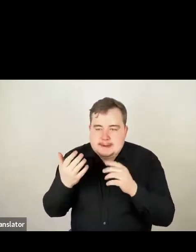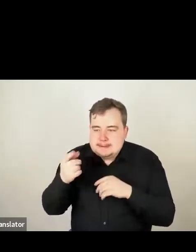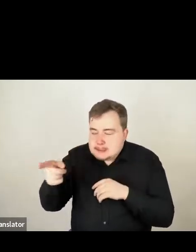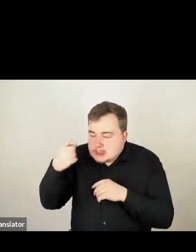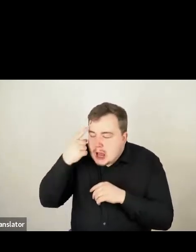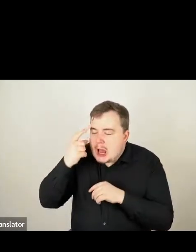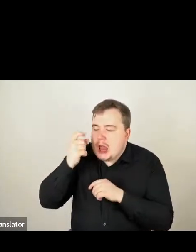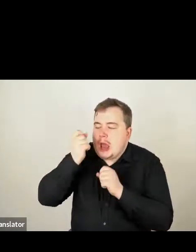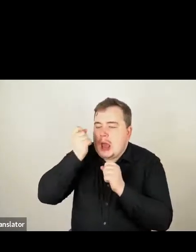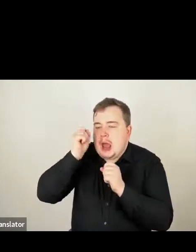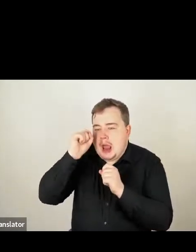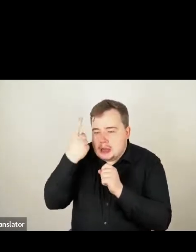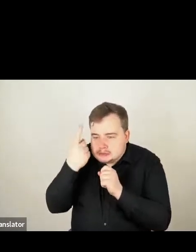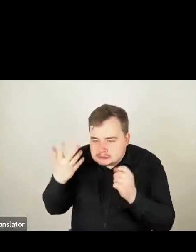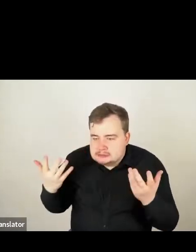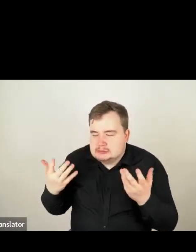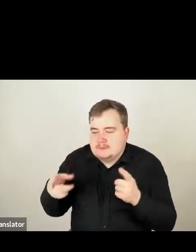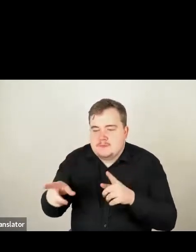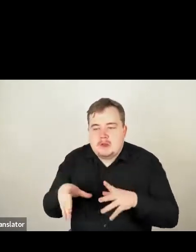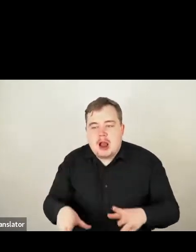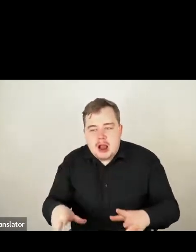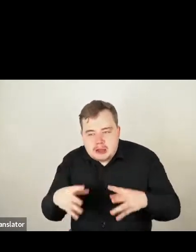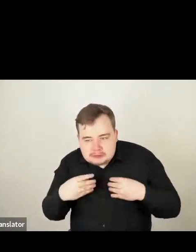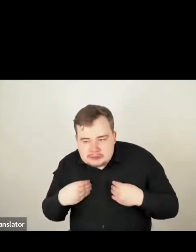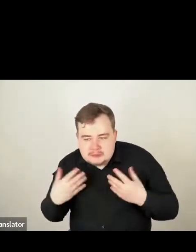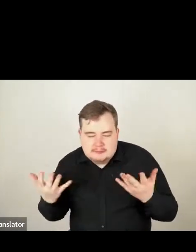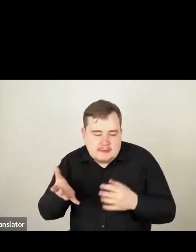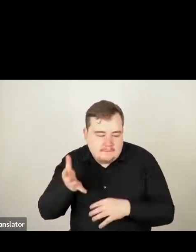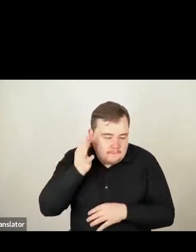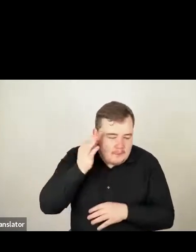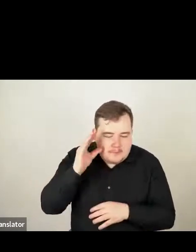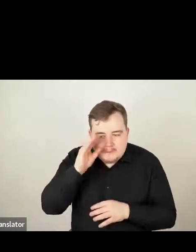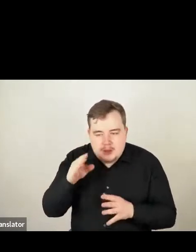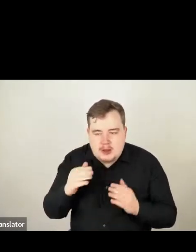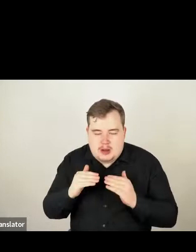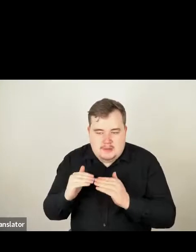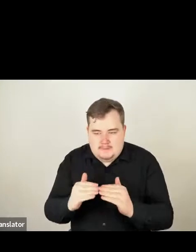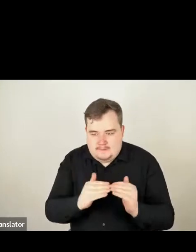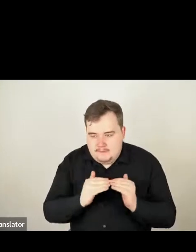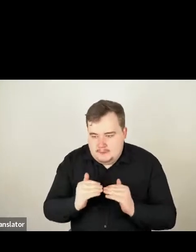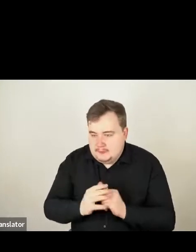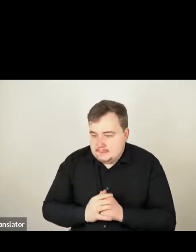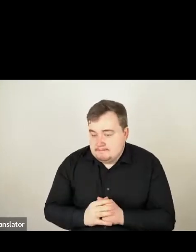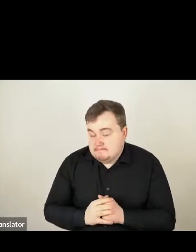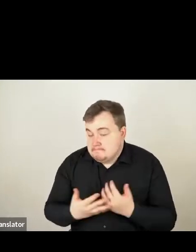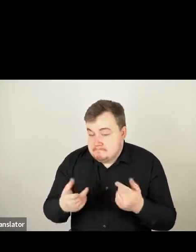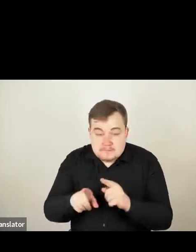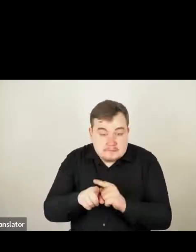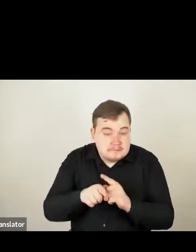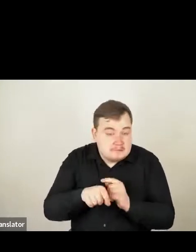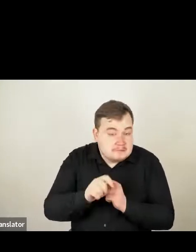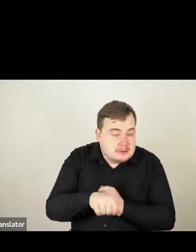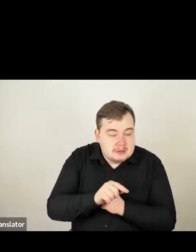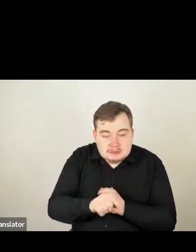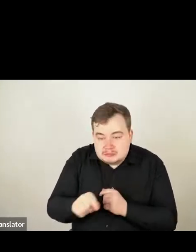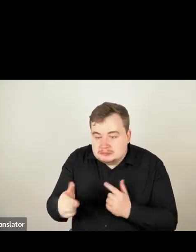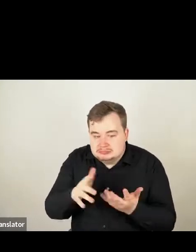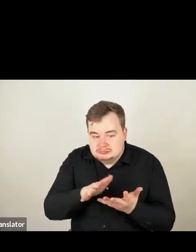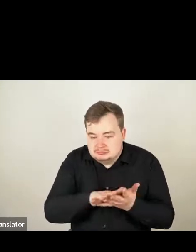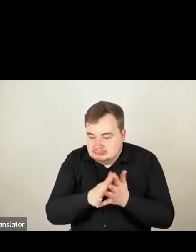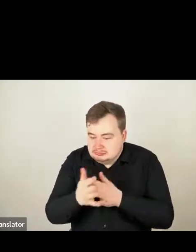between men and women. And then it has to be transformed into the policy decision making. Well, so far,